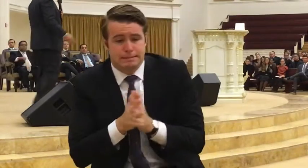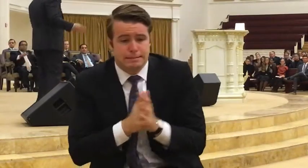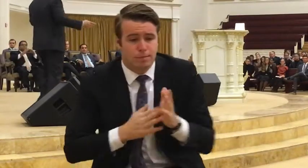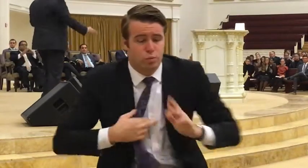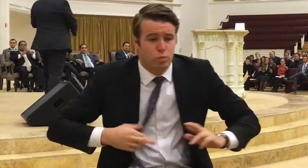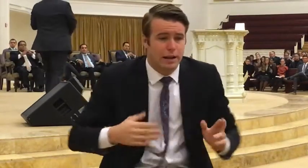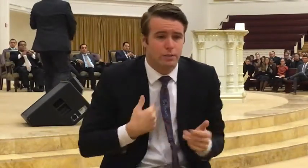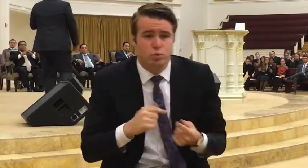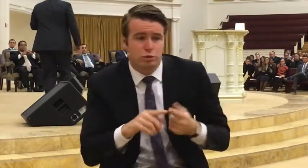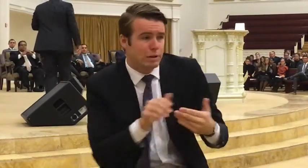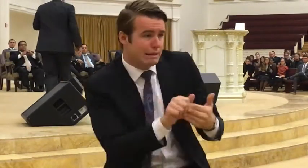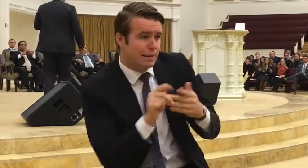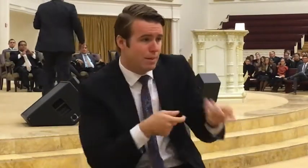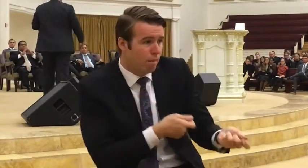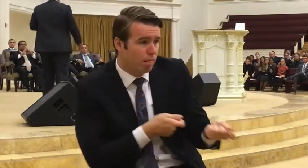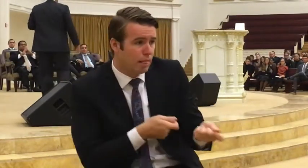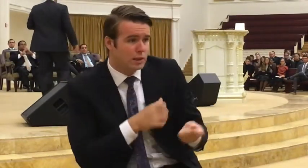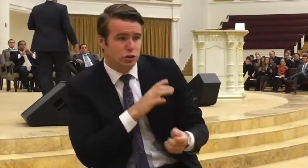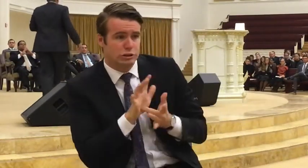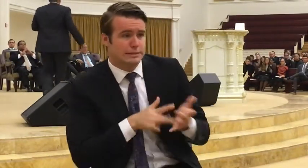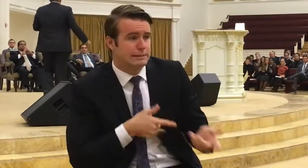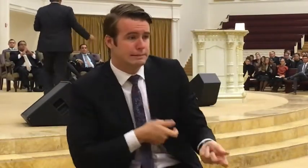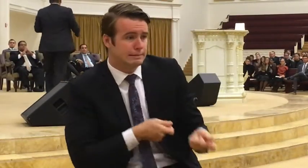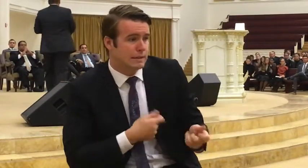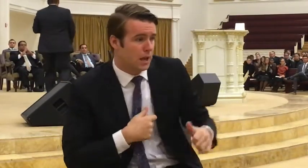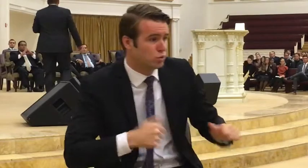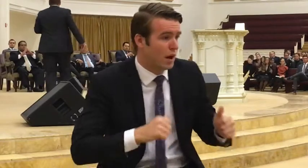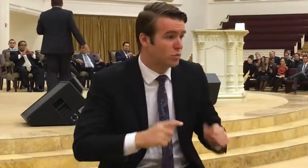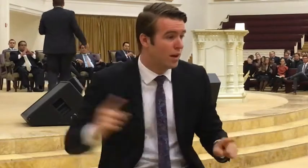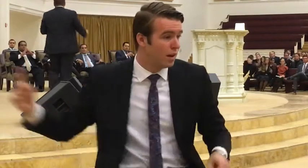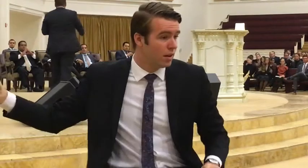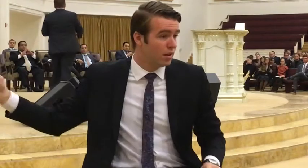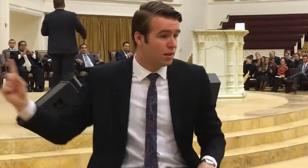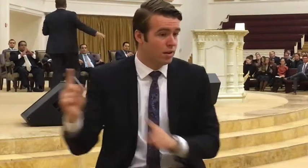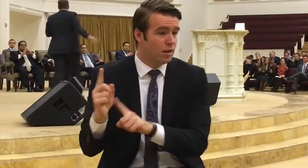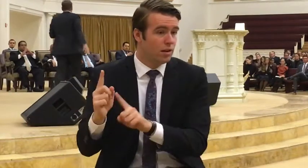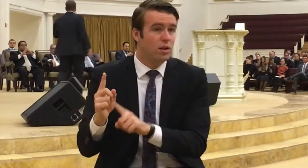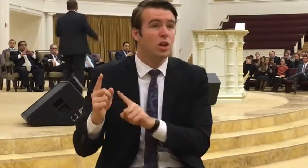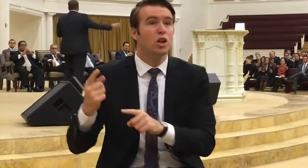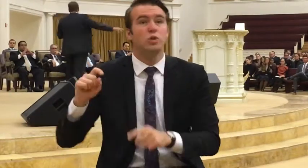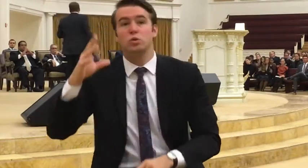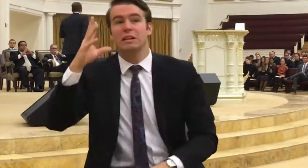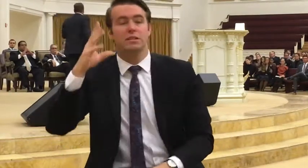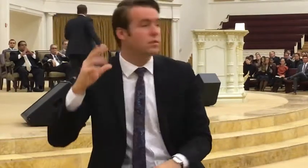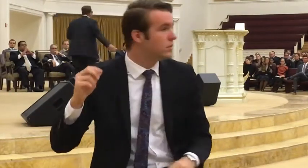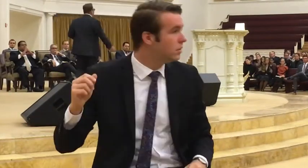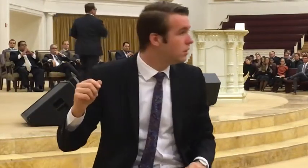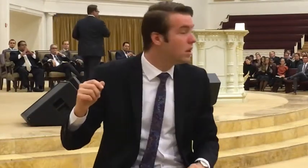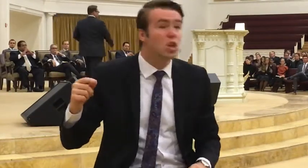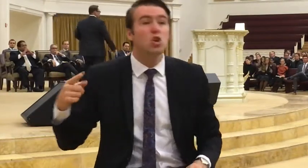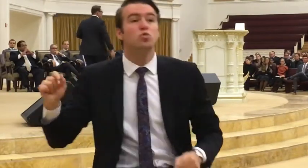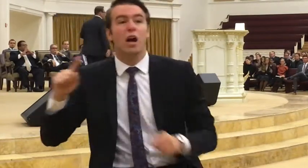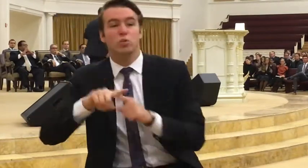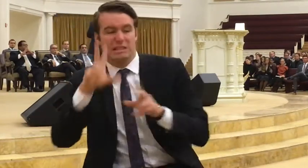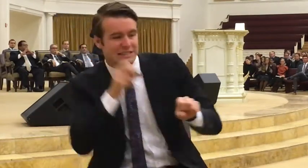I'm trying to lead people to Christ, while you're coming in trying to sleep with the people, I'm trying to win the